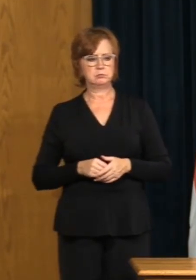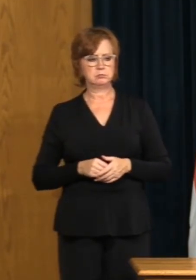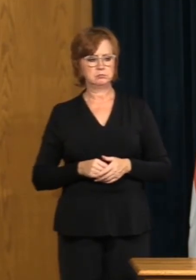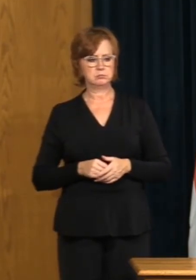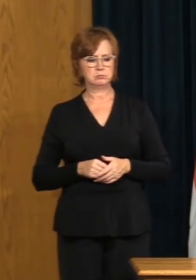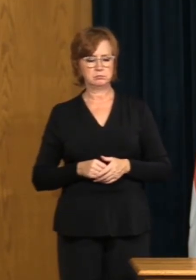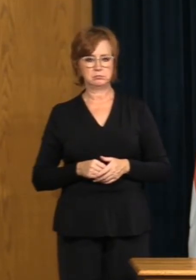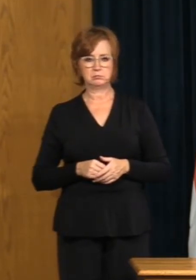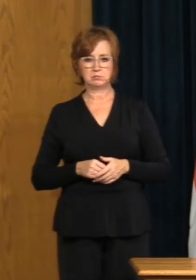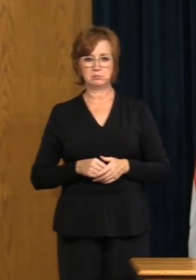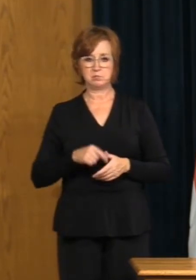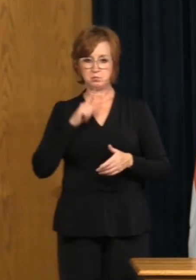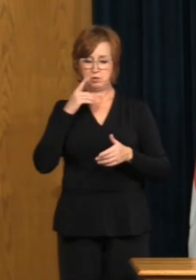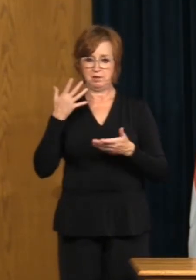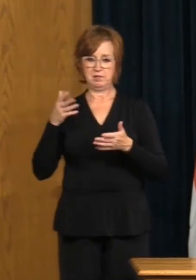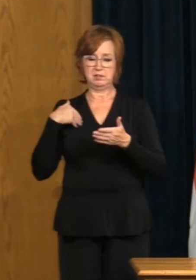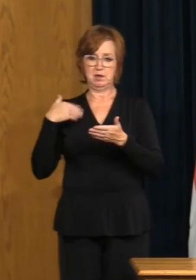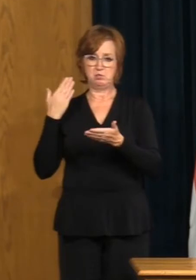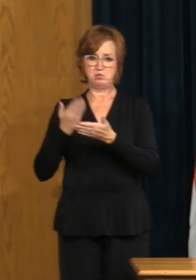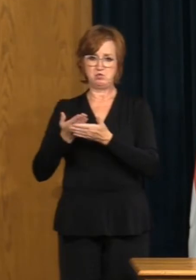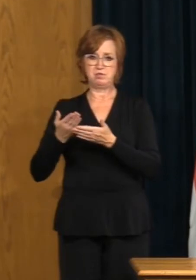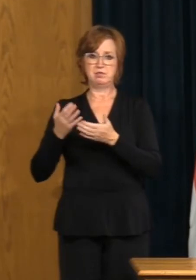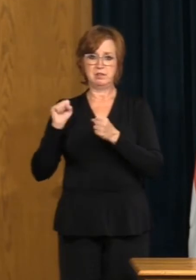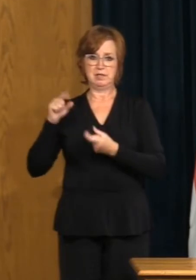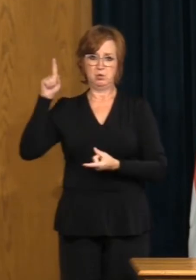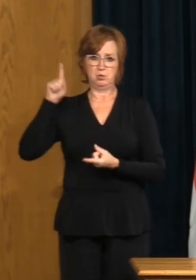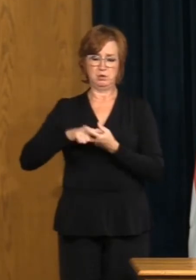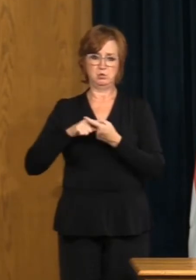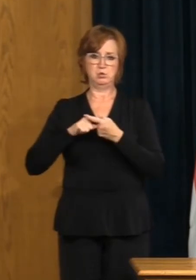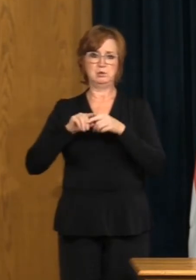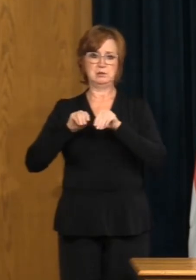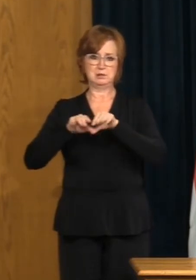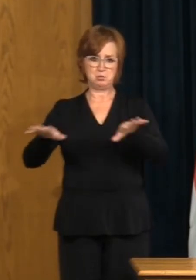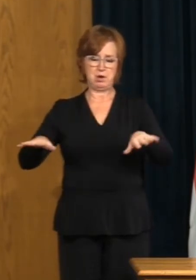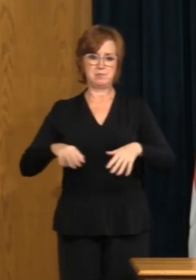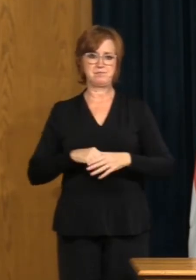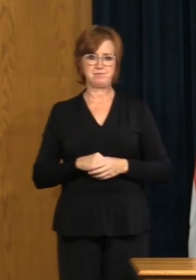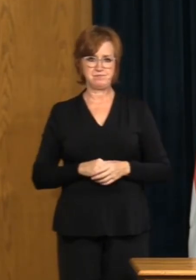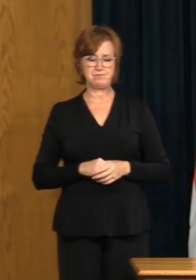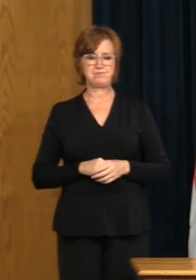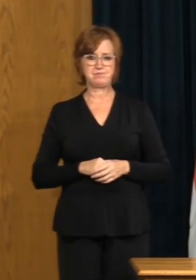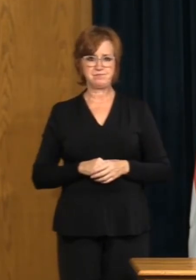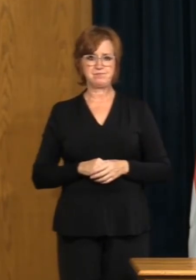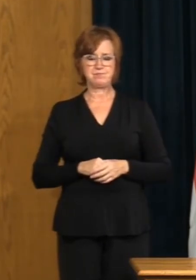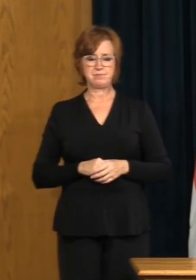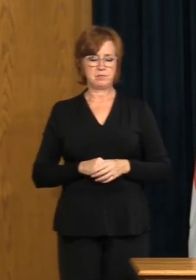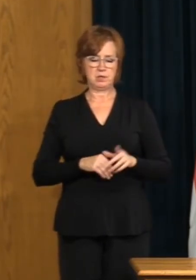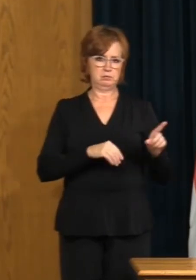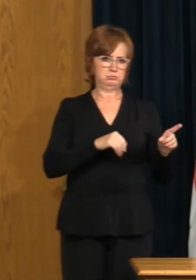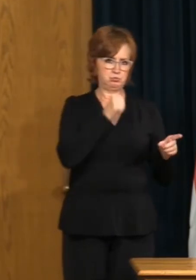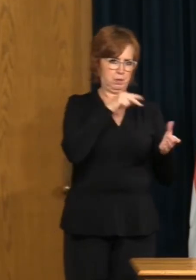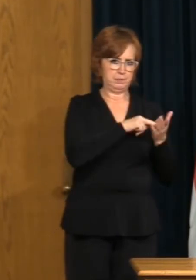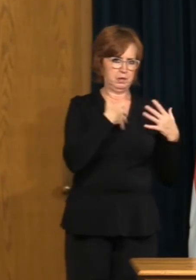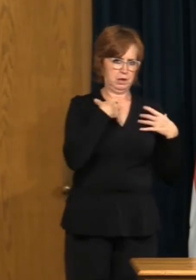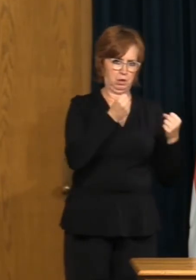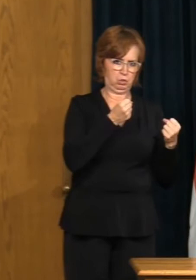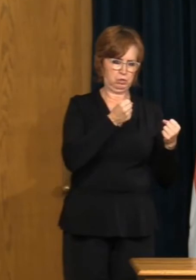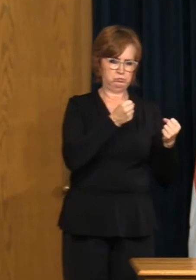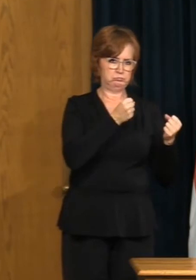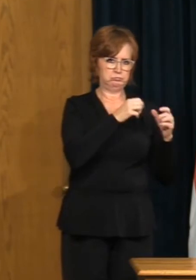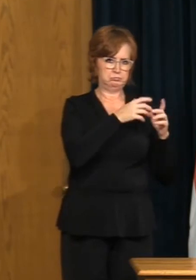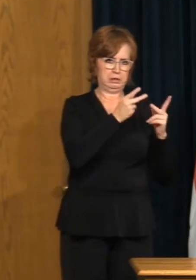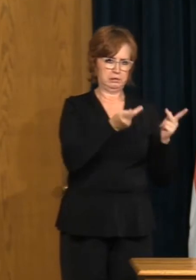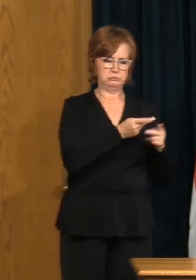can reduce transmission risk out and about in a non-healthcare environment. And I think that's, again, in workplaces, we have seen